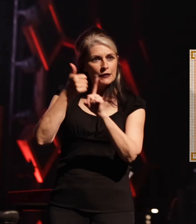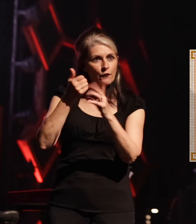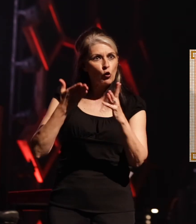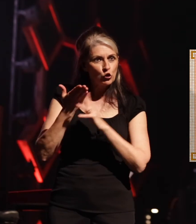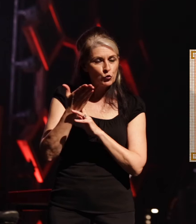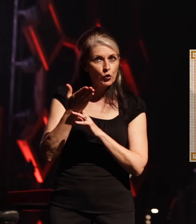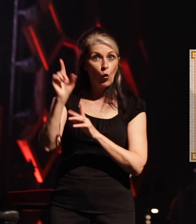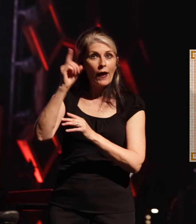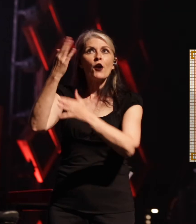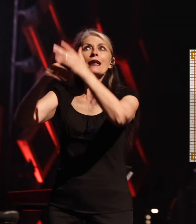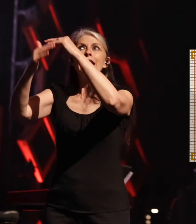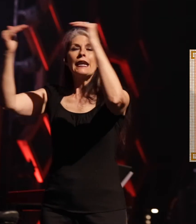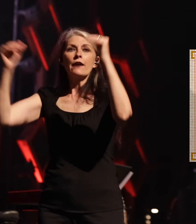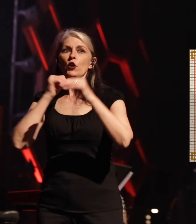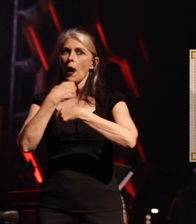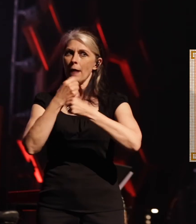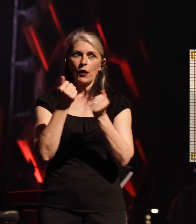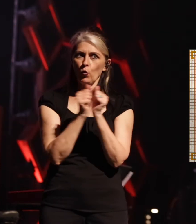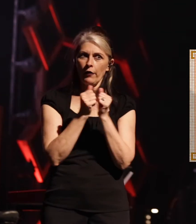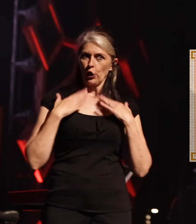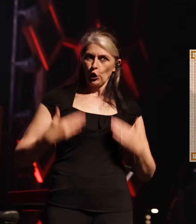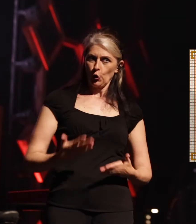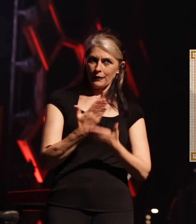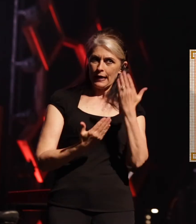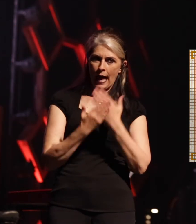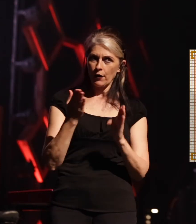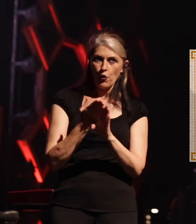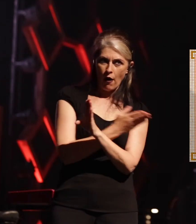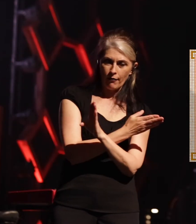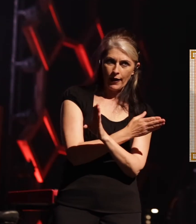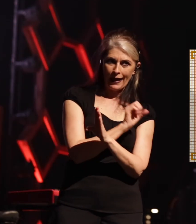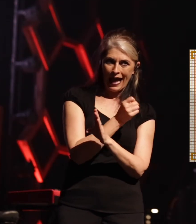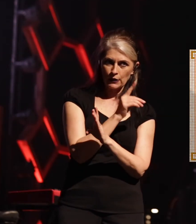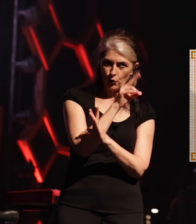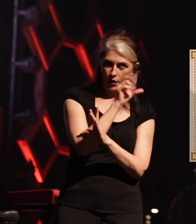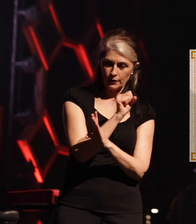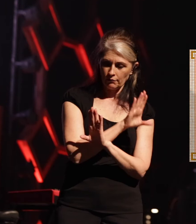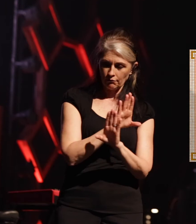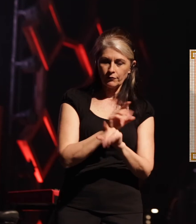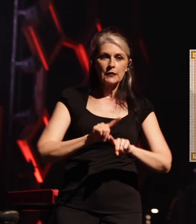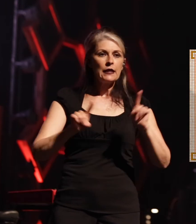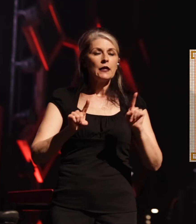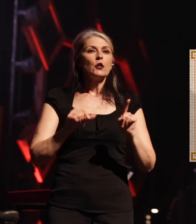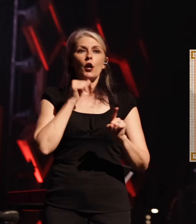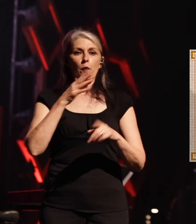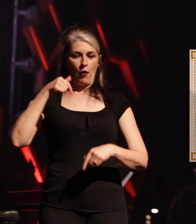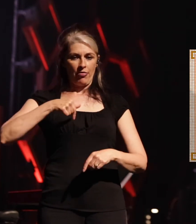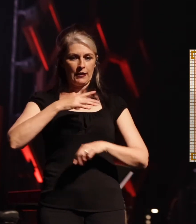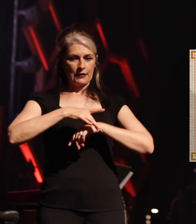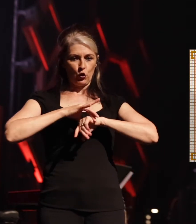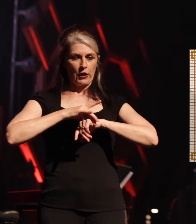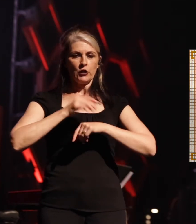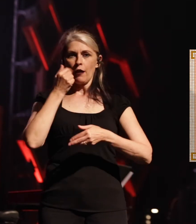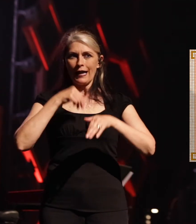is not made with human hands like the one in Exodus 25. That is to say, it's not a part of this creation. He did not enter by means of